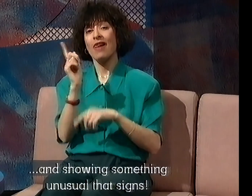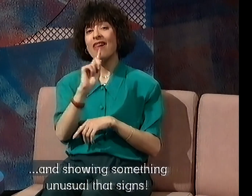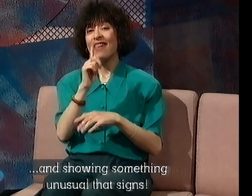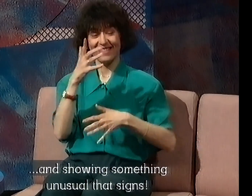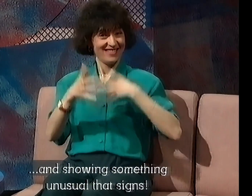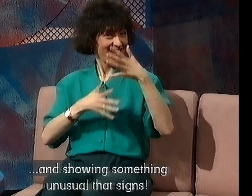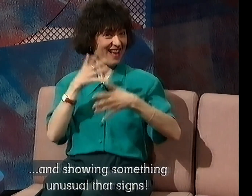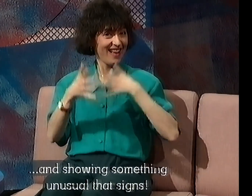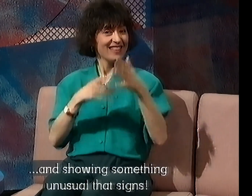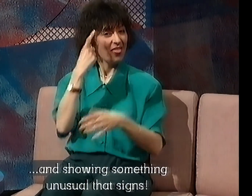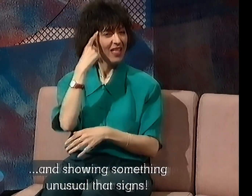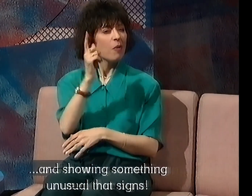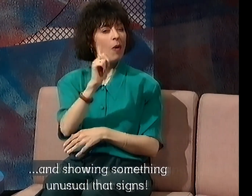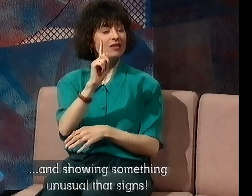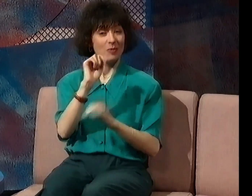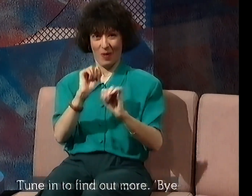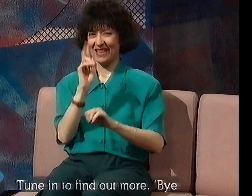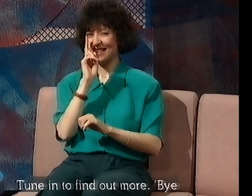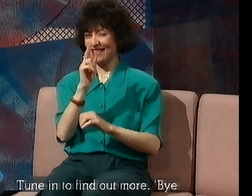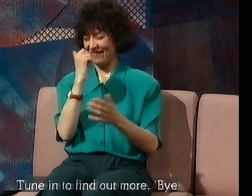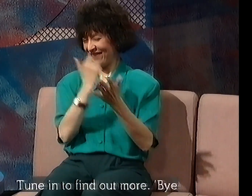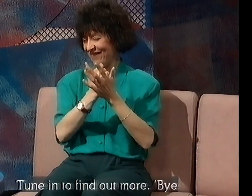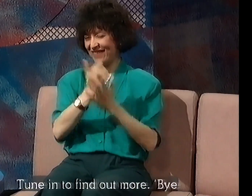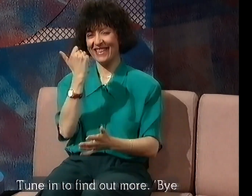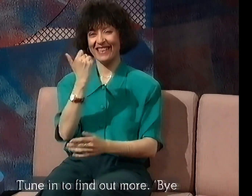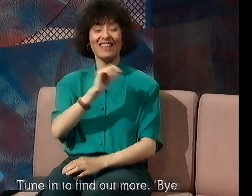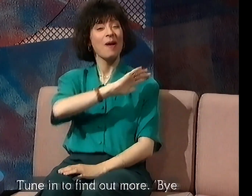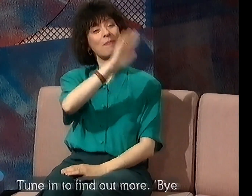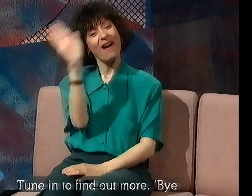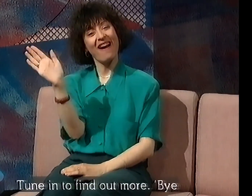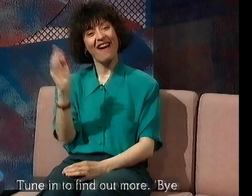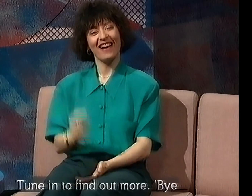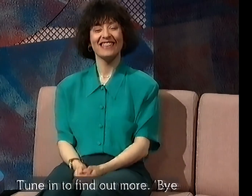unusual that signs. Tune in to find out more. Bye!